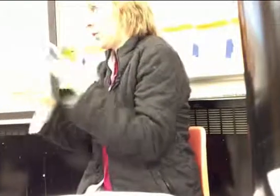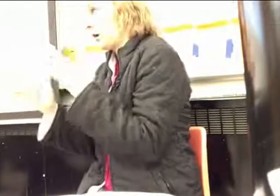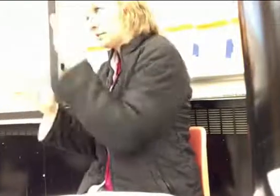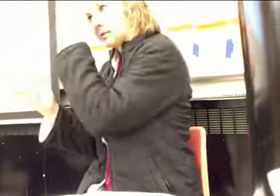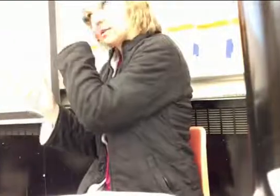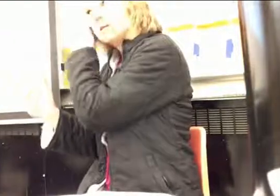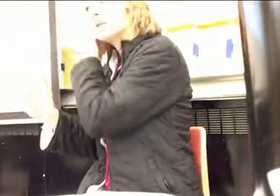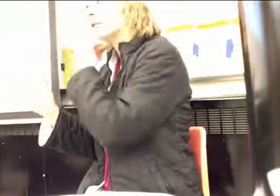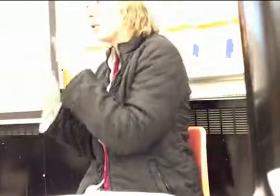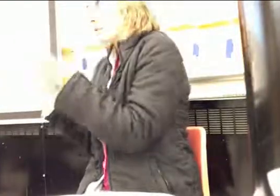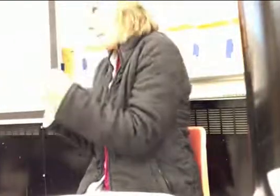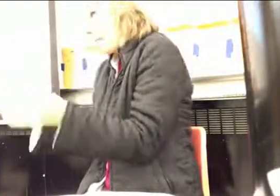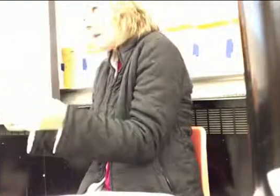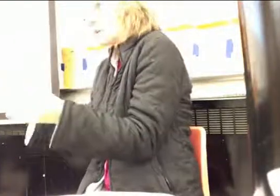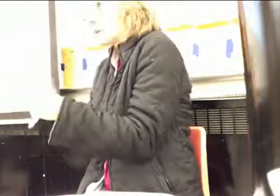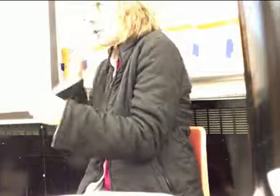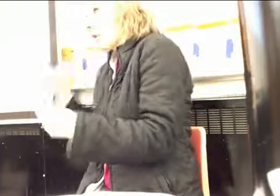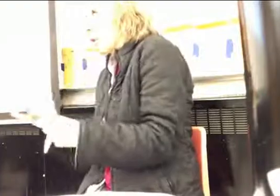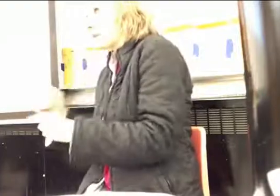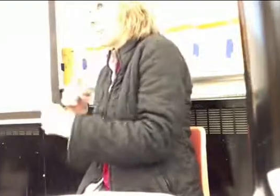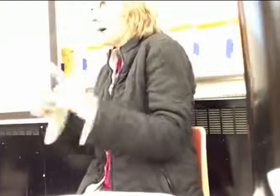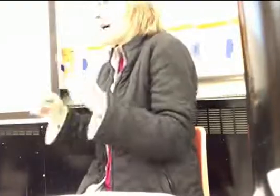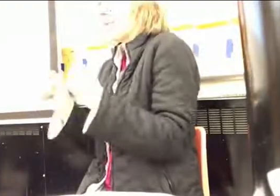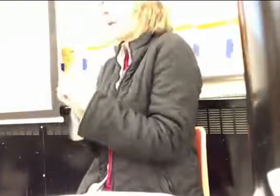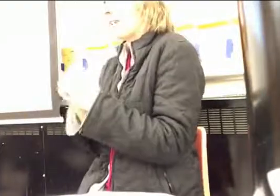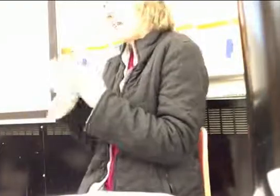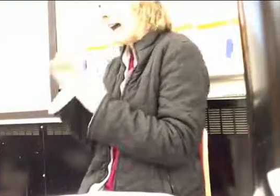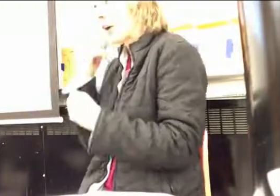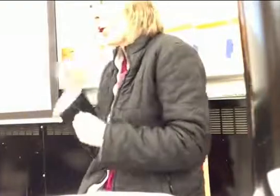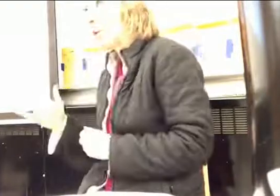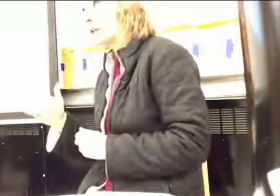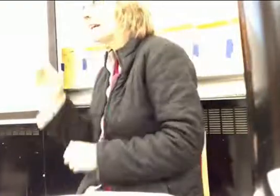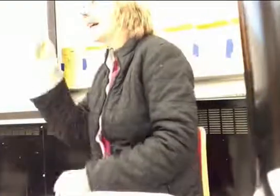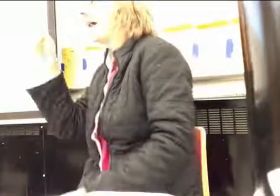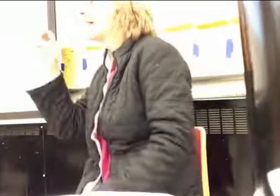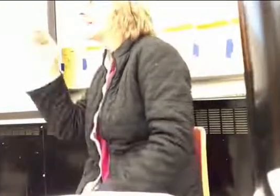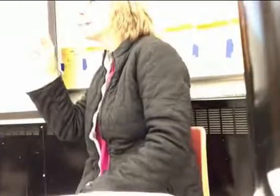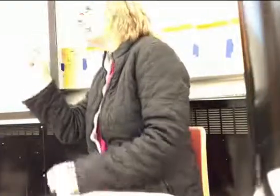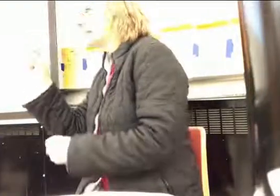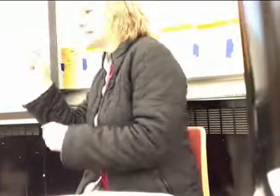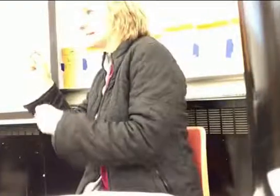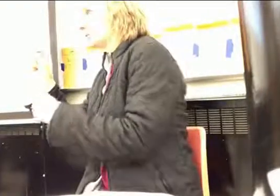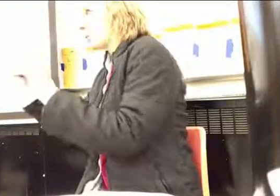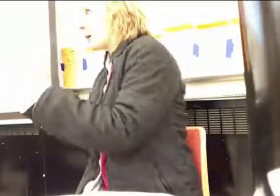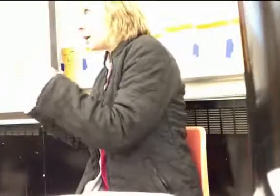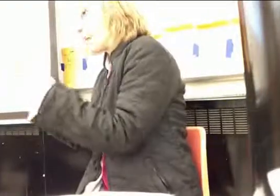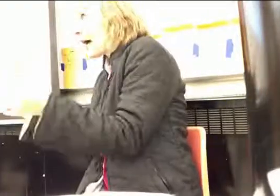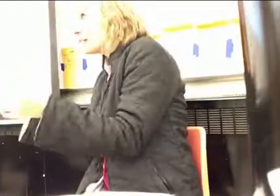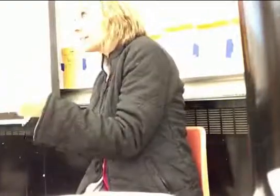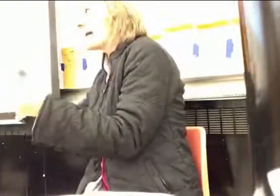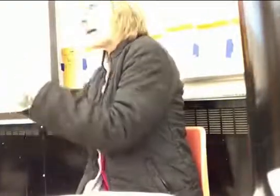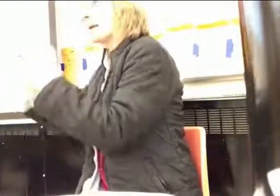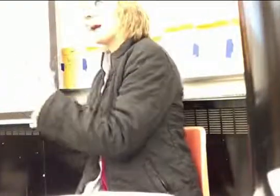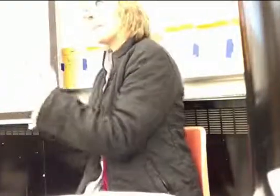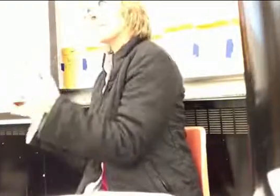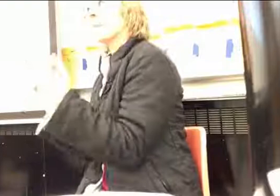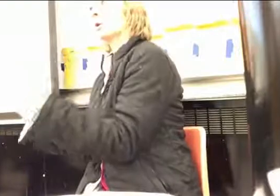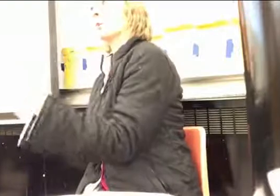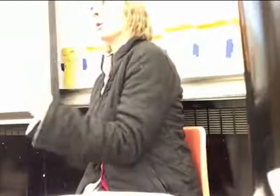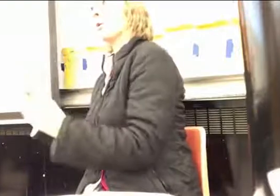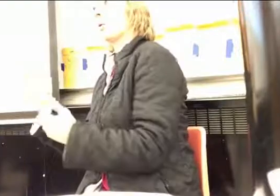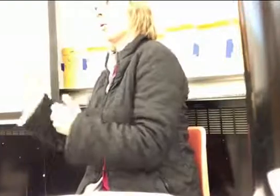bars, coins, whatever. The thing is, though, is that with that gold, it's an element. So when you melt it down, is it going to become multiple